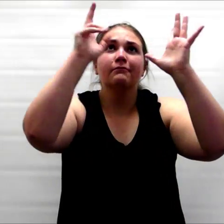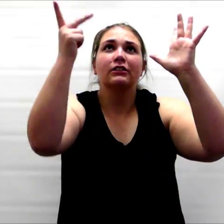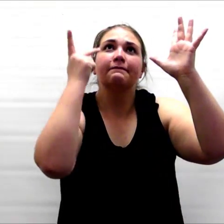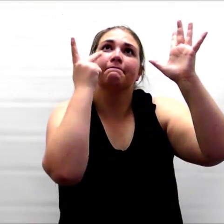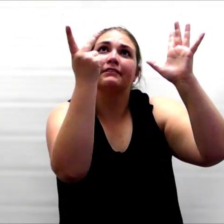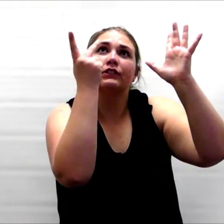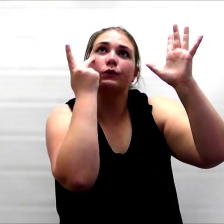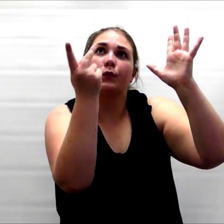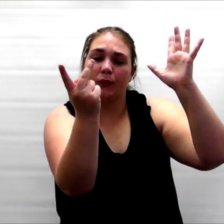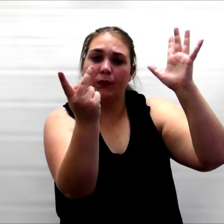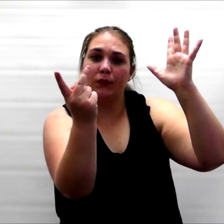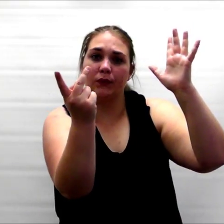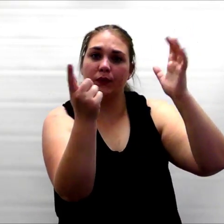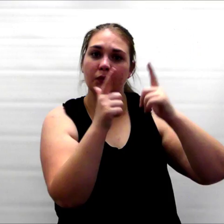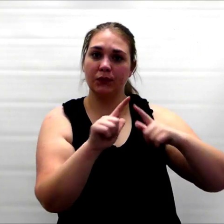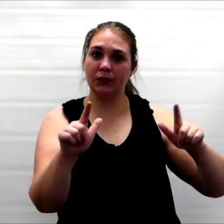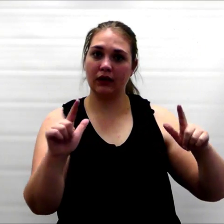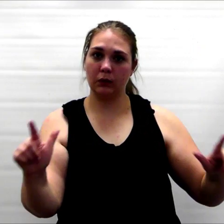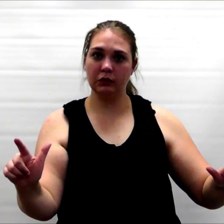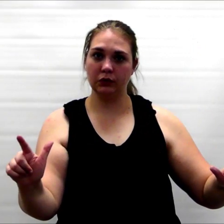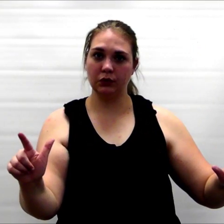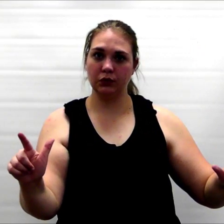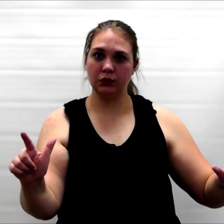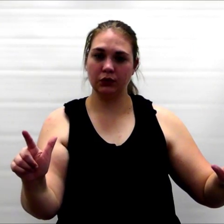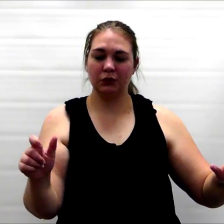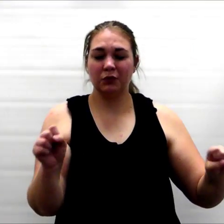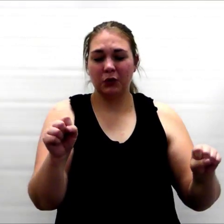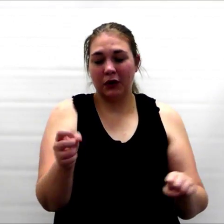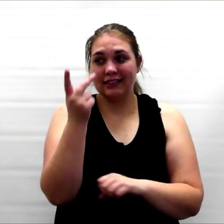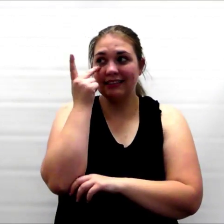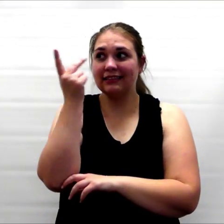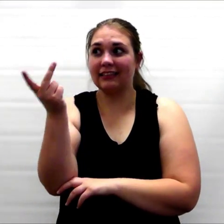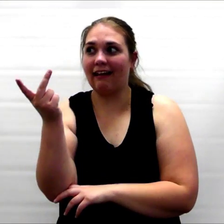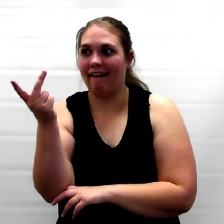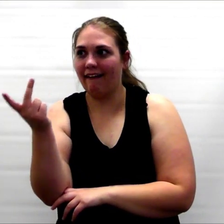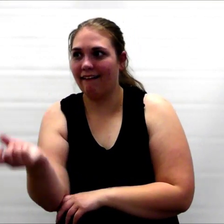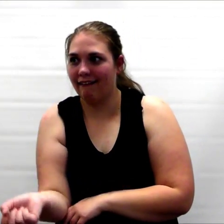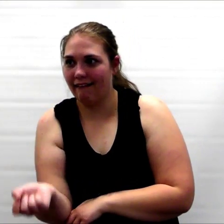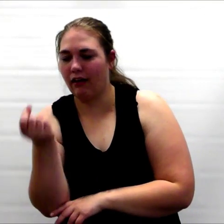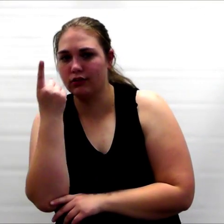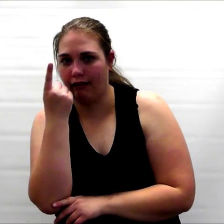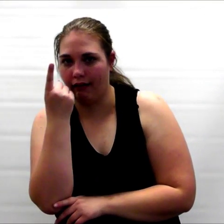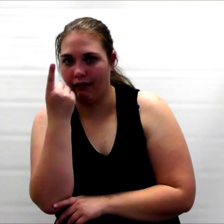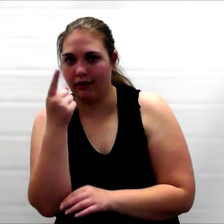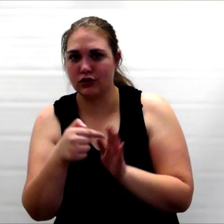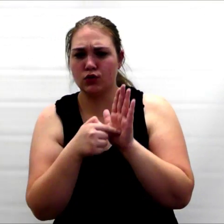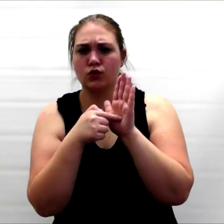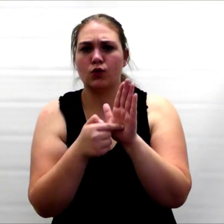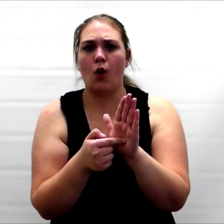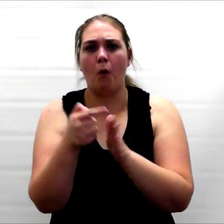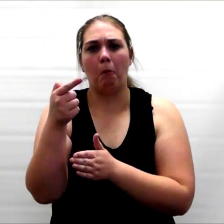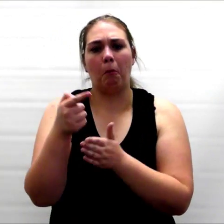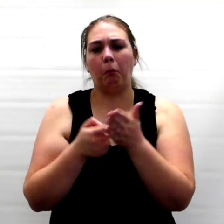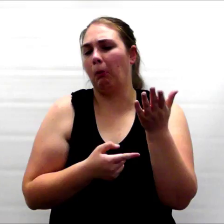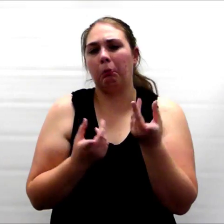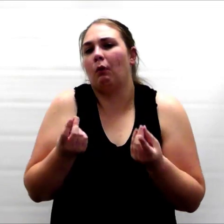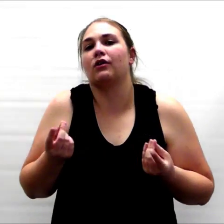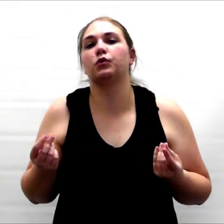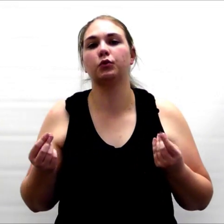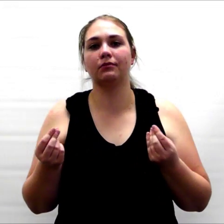ASL is a visual language. So you can see and understand what's happening.